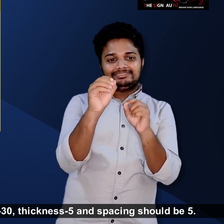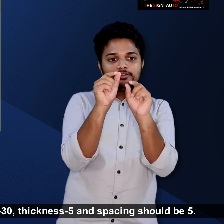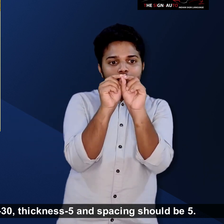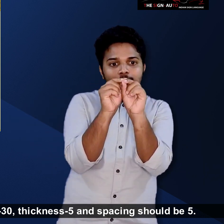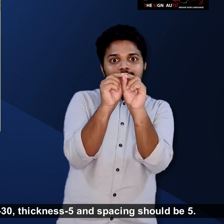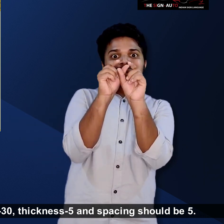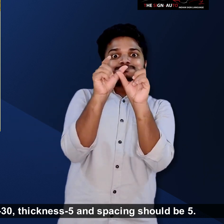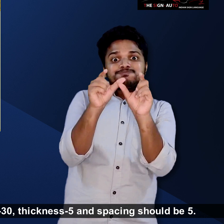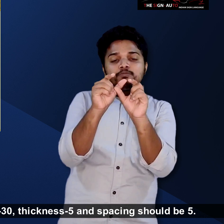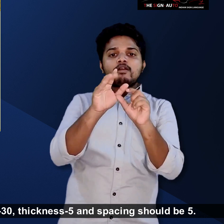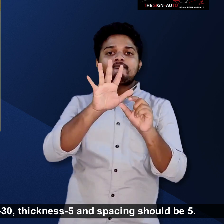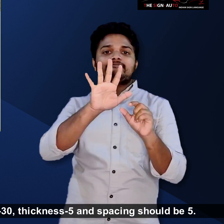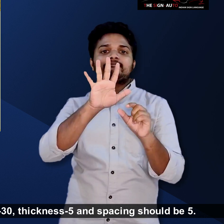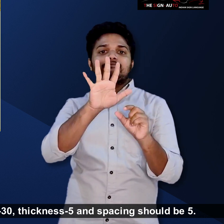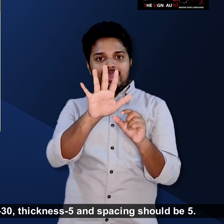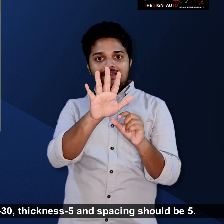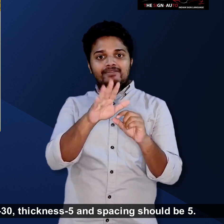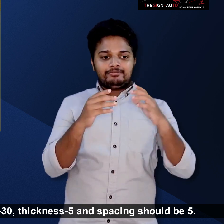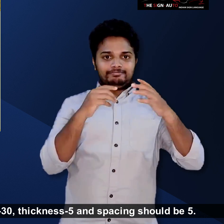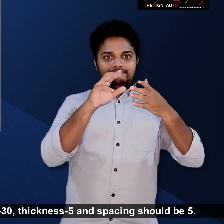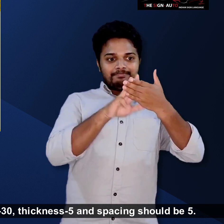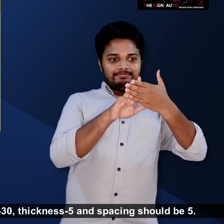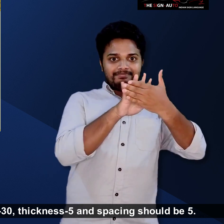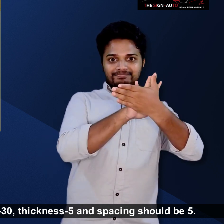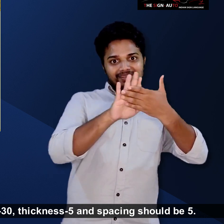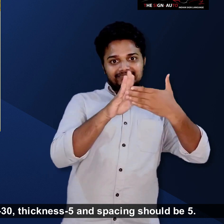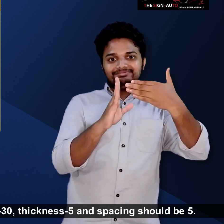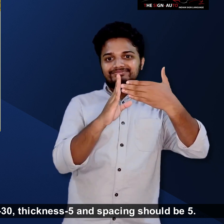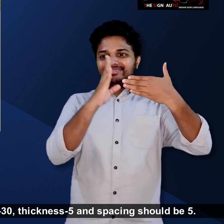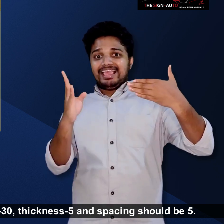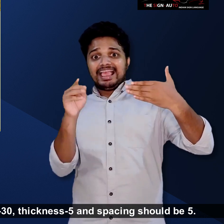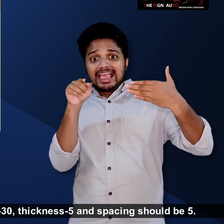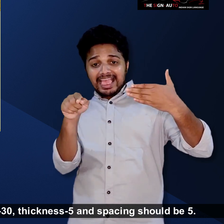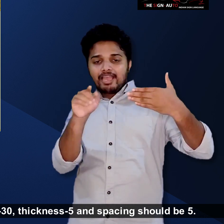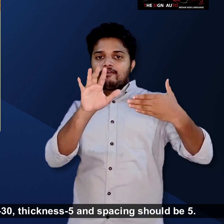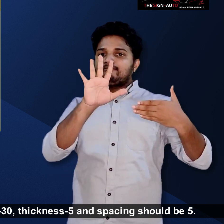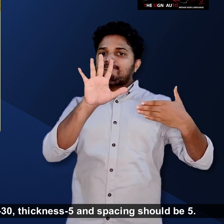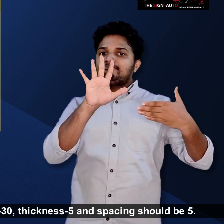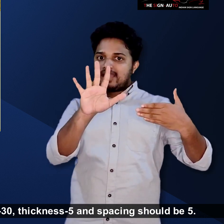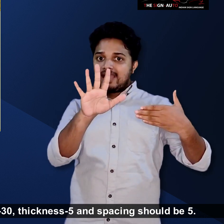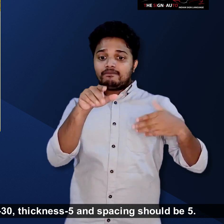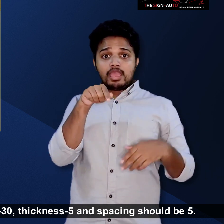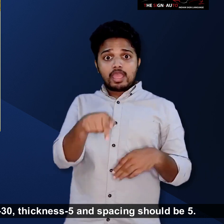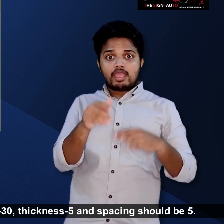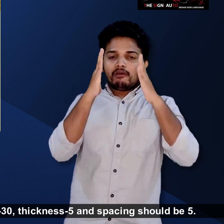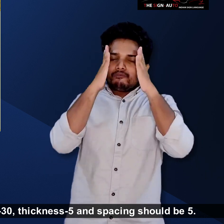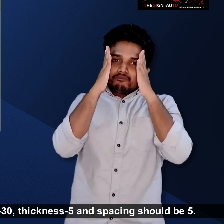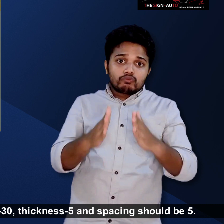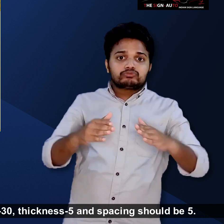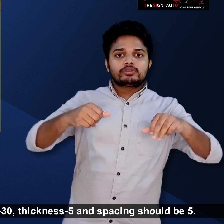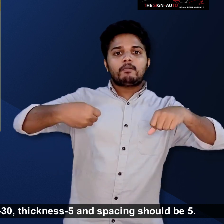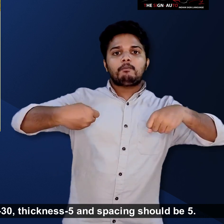spacing